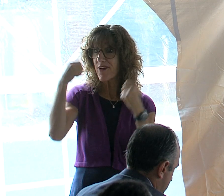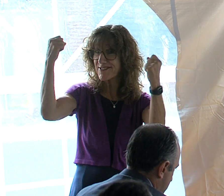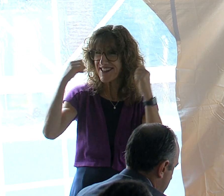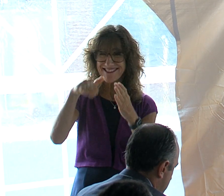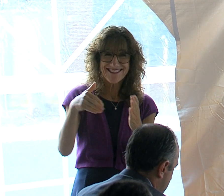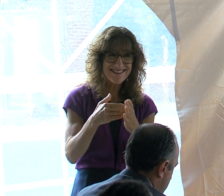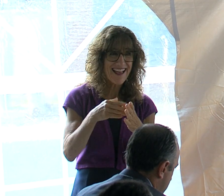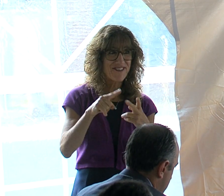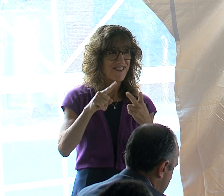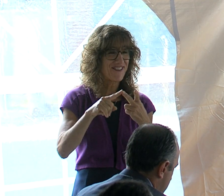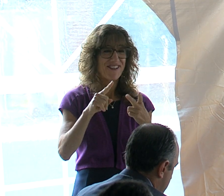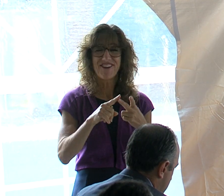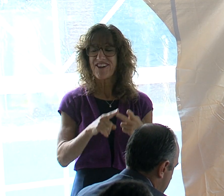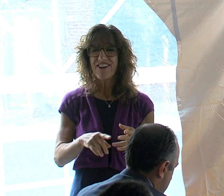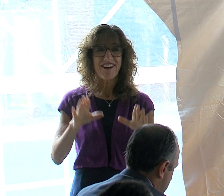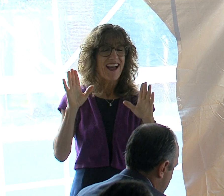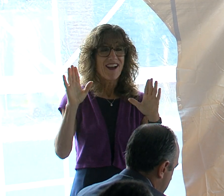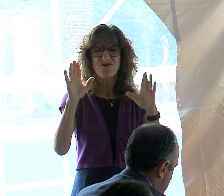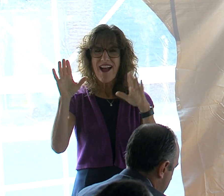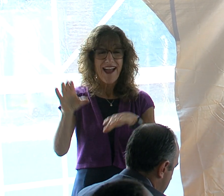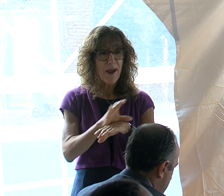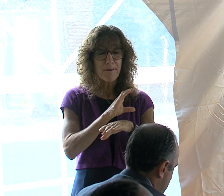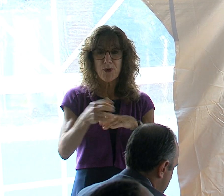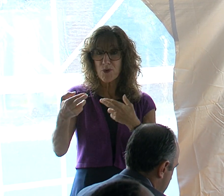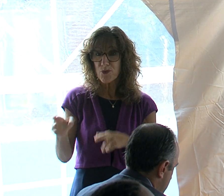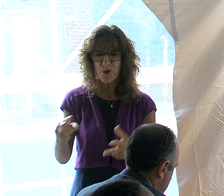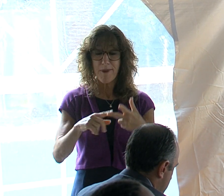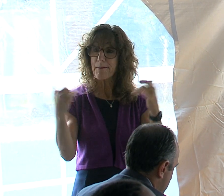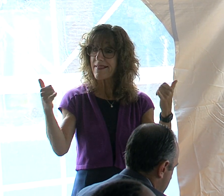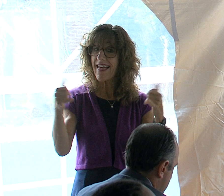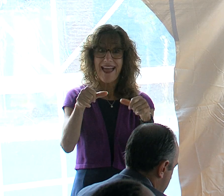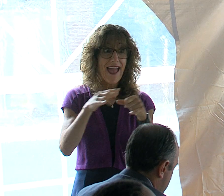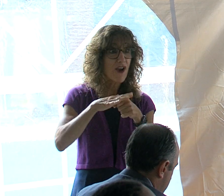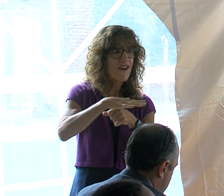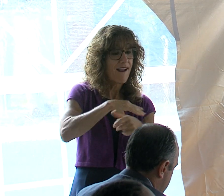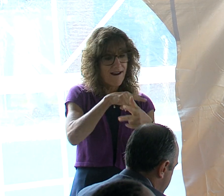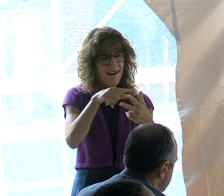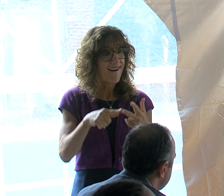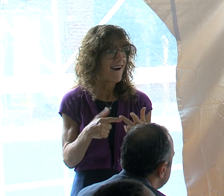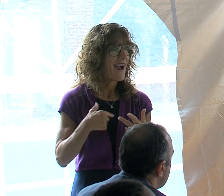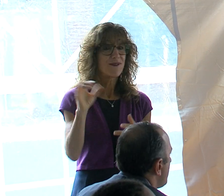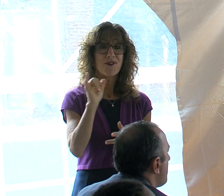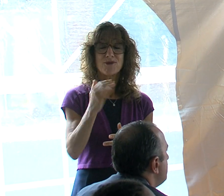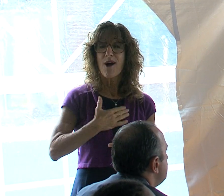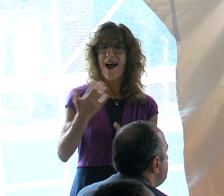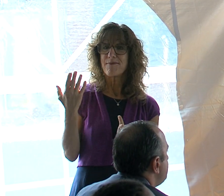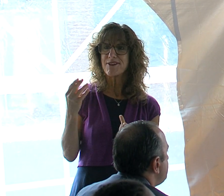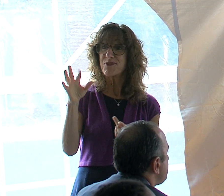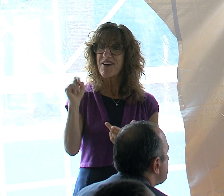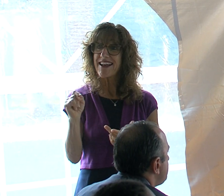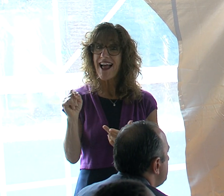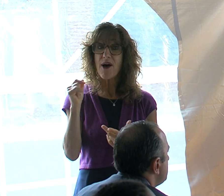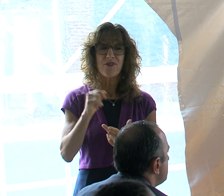center, a great room, computer lab, and a play area. I was also pleased to learn that